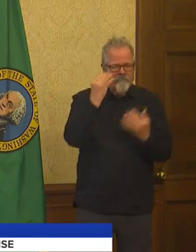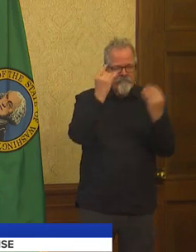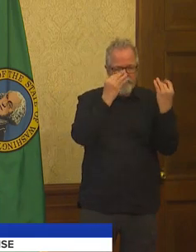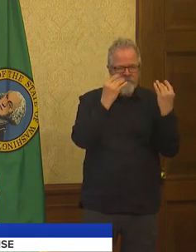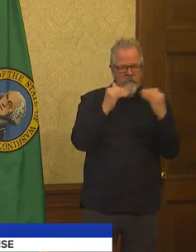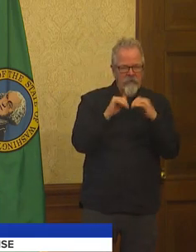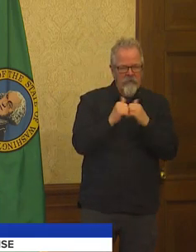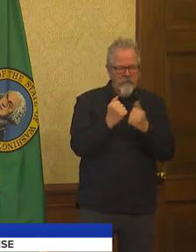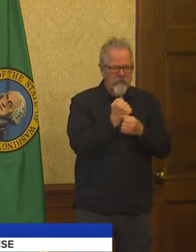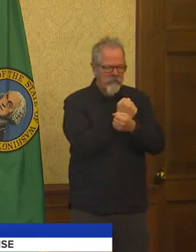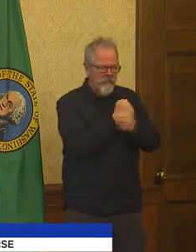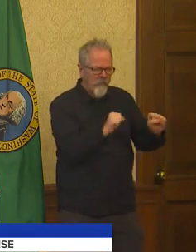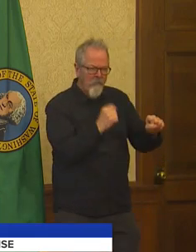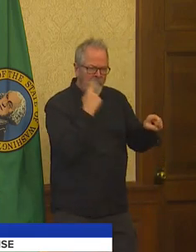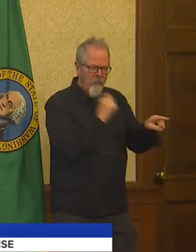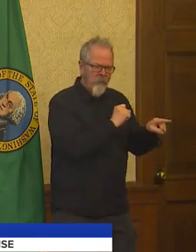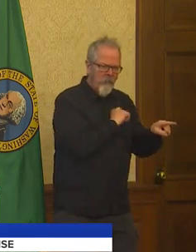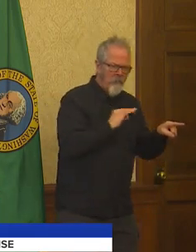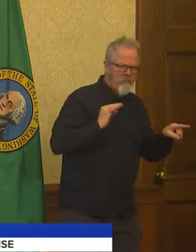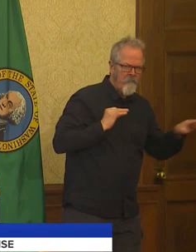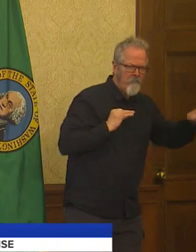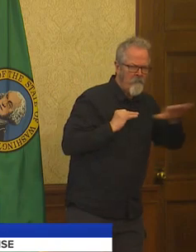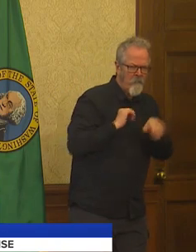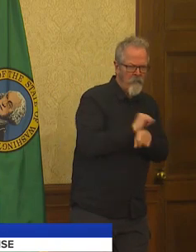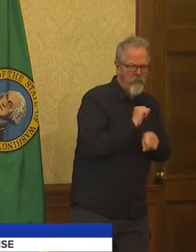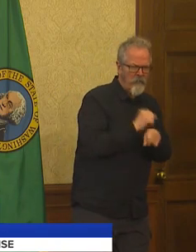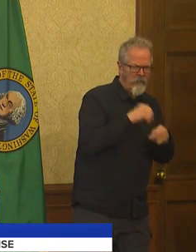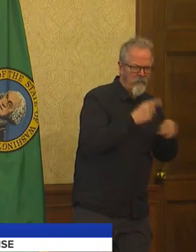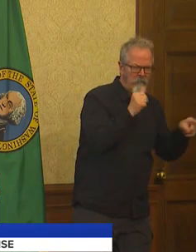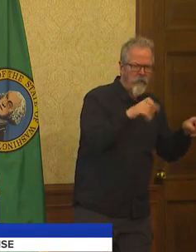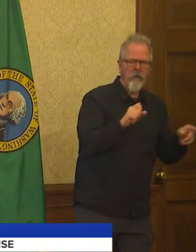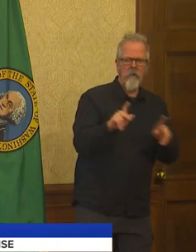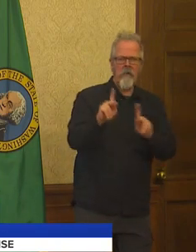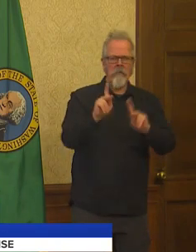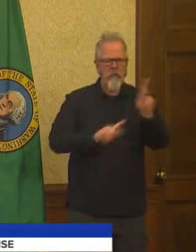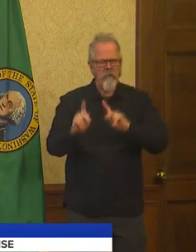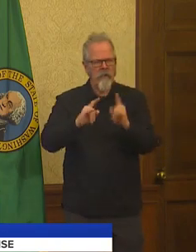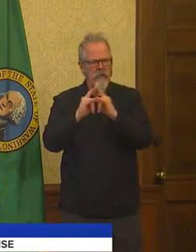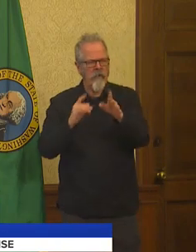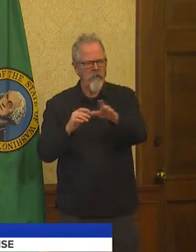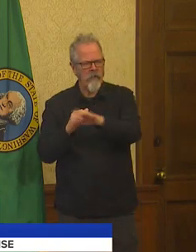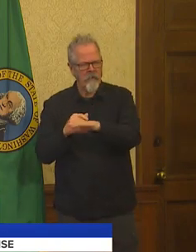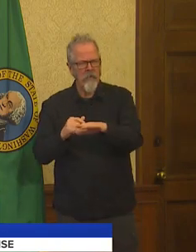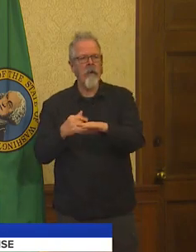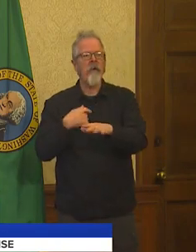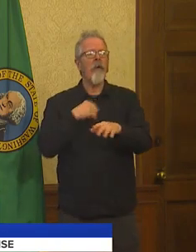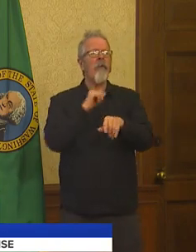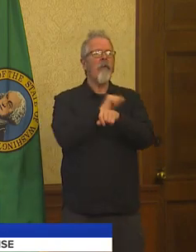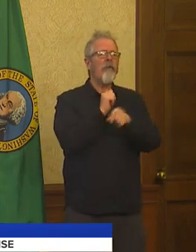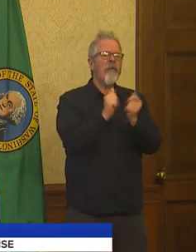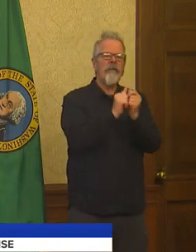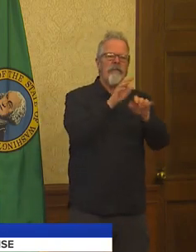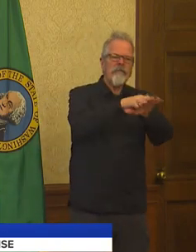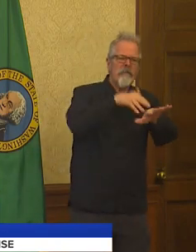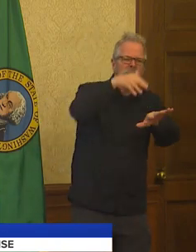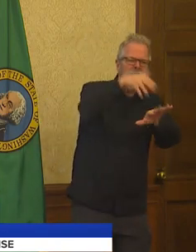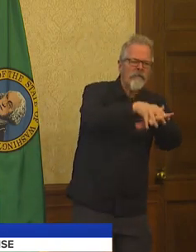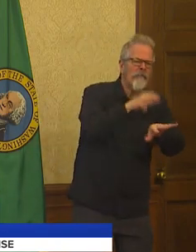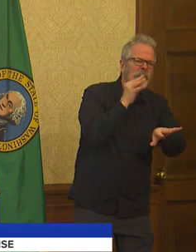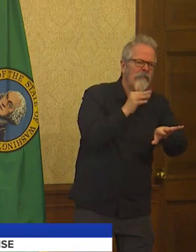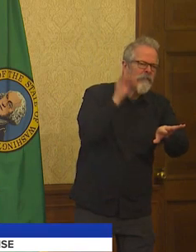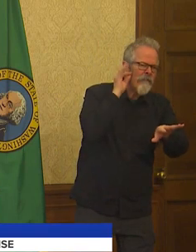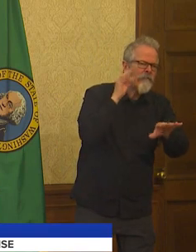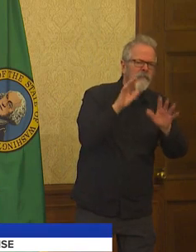day use areas. We want to avoid crowds flocking to the ocean beaches and popular parks and